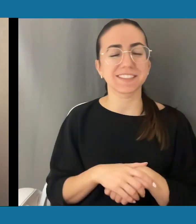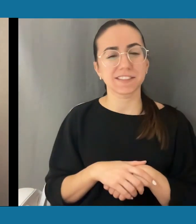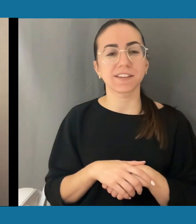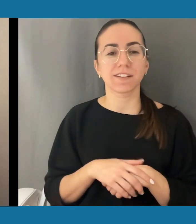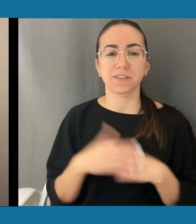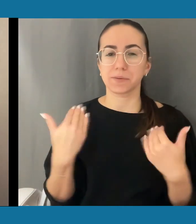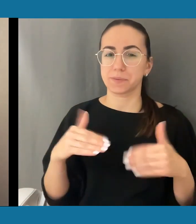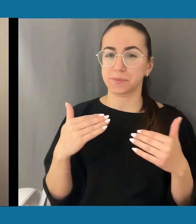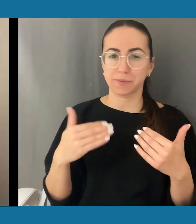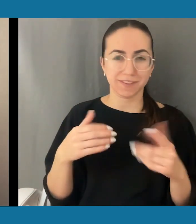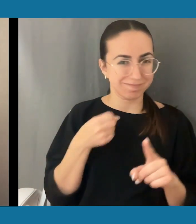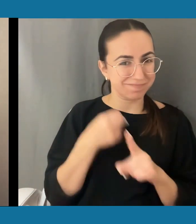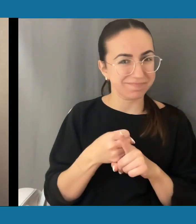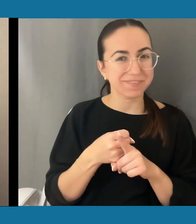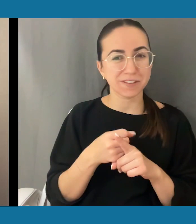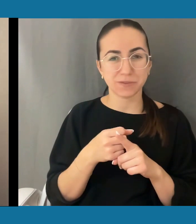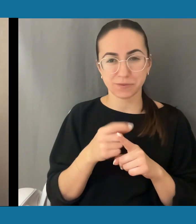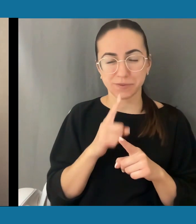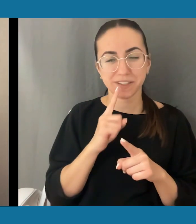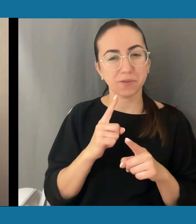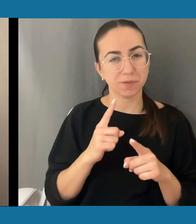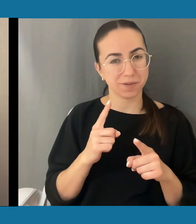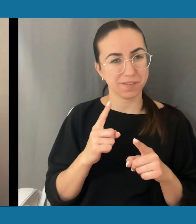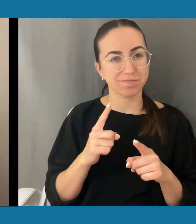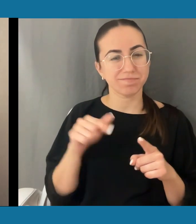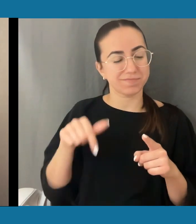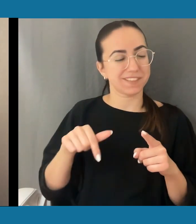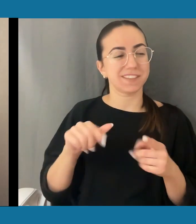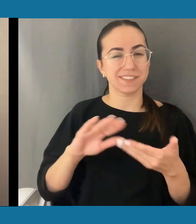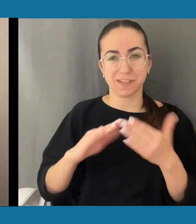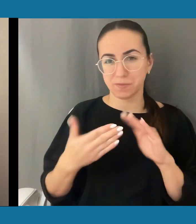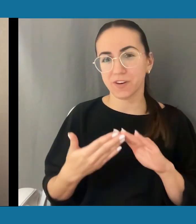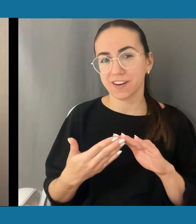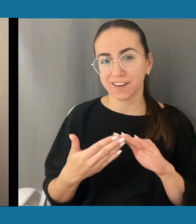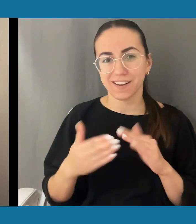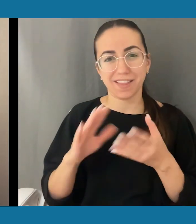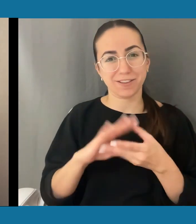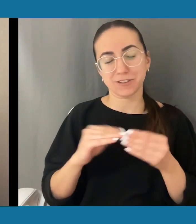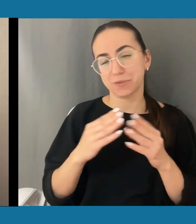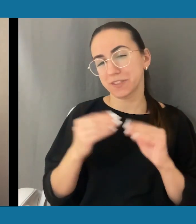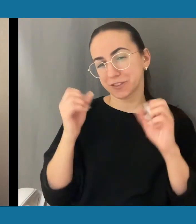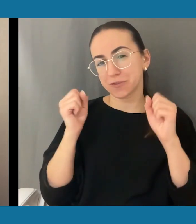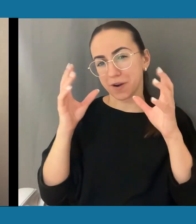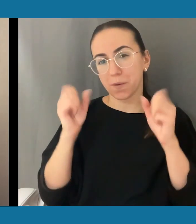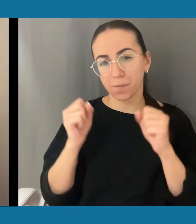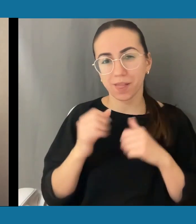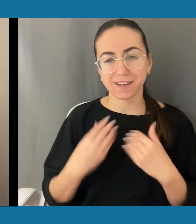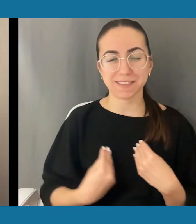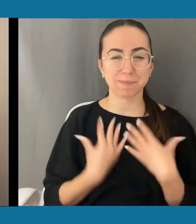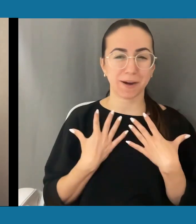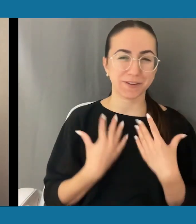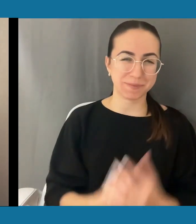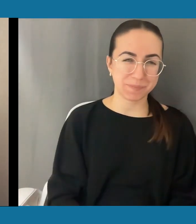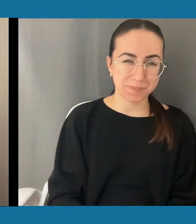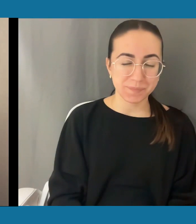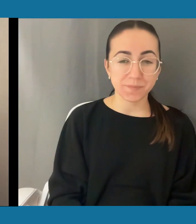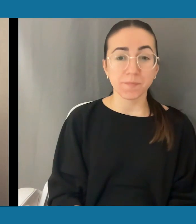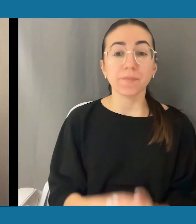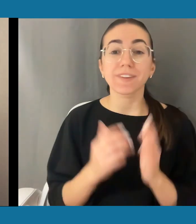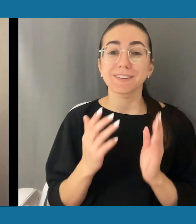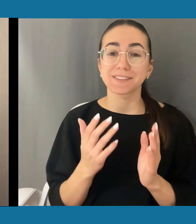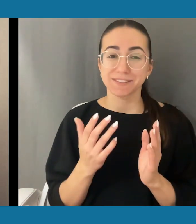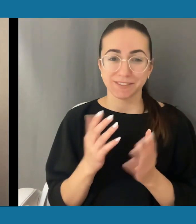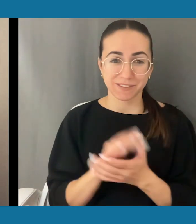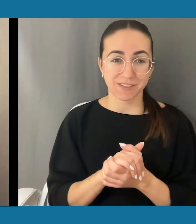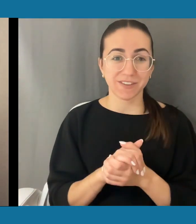Mike's story is so incredible and inspiring. So that was such a wonderful presentation. We do want